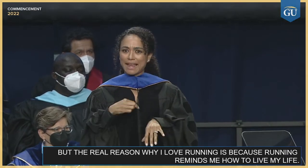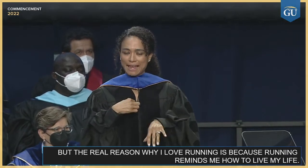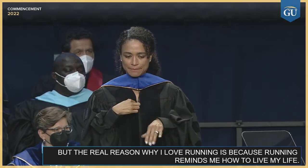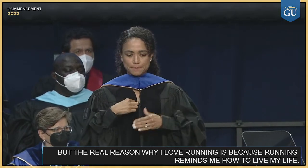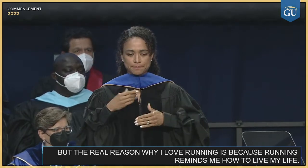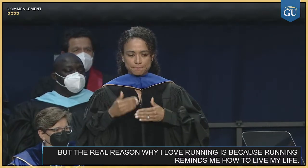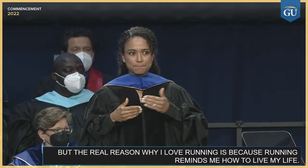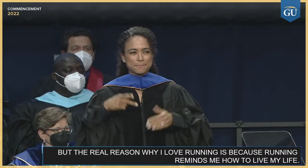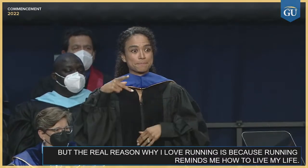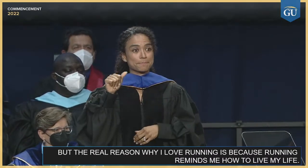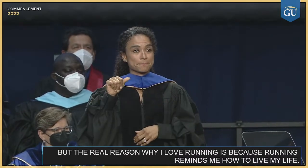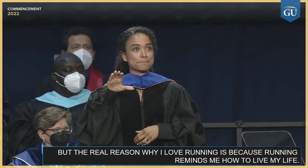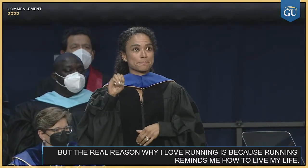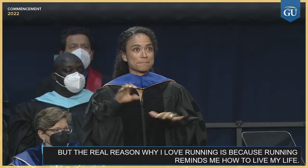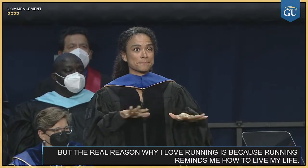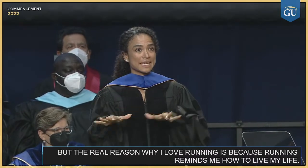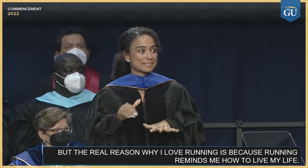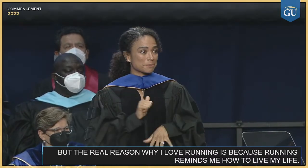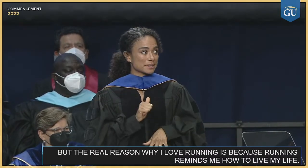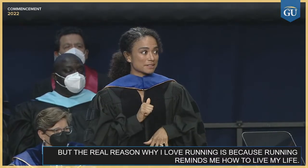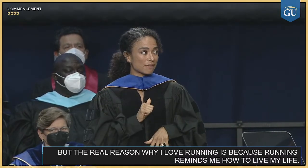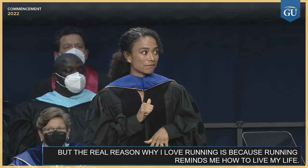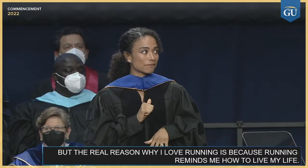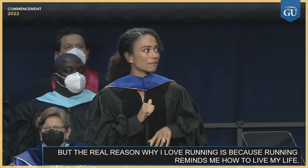When I run, I have to pace myself.